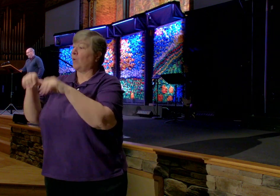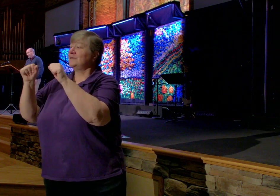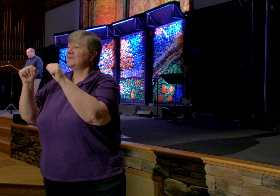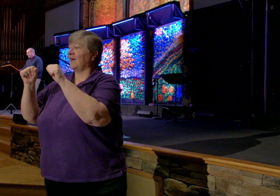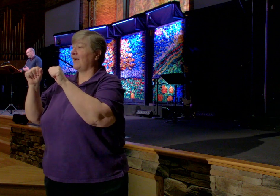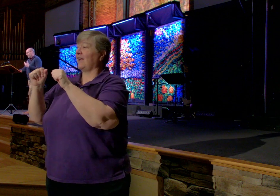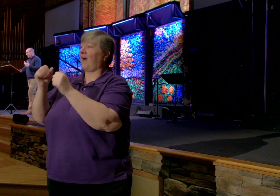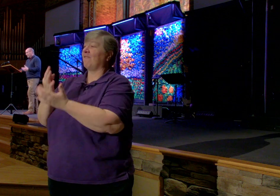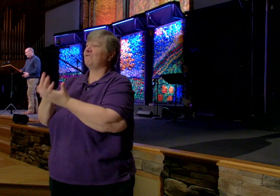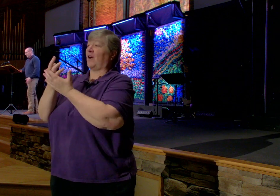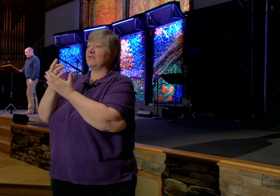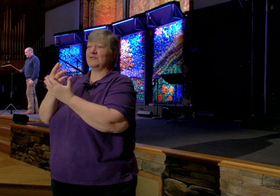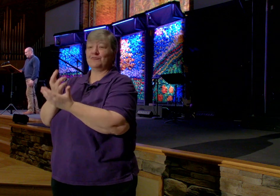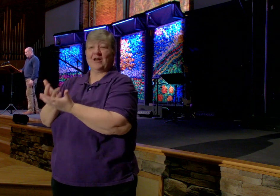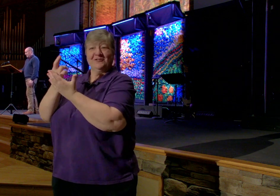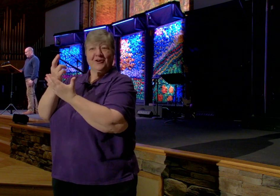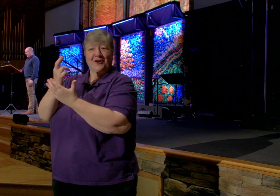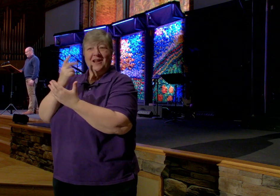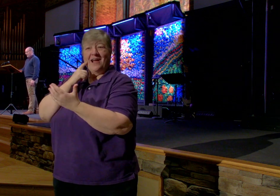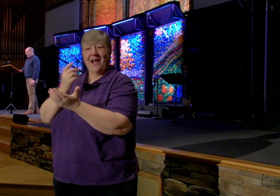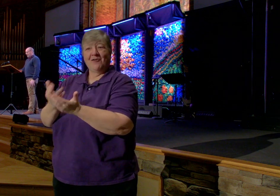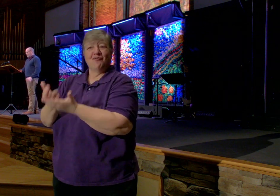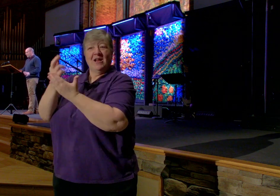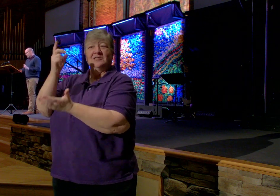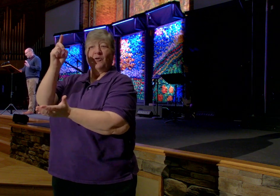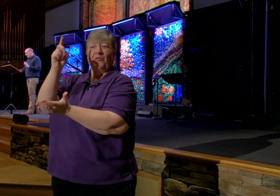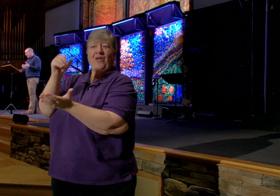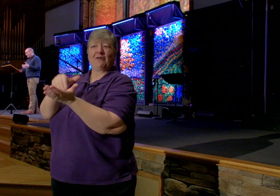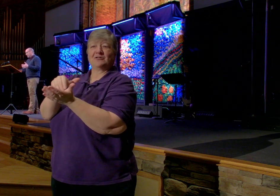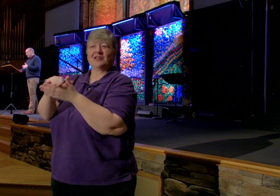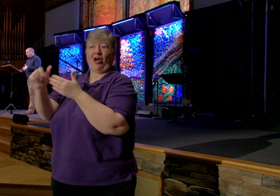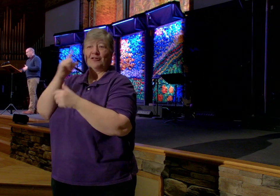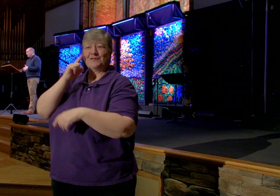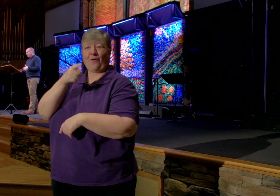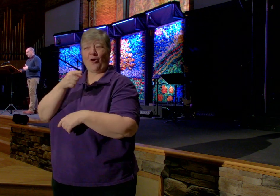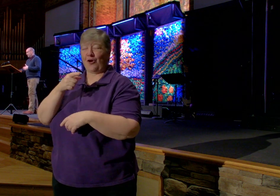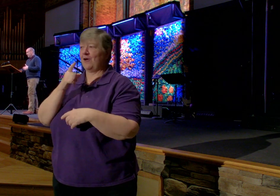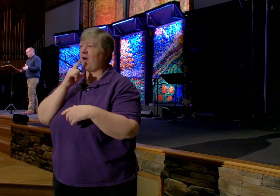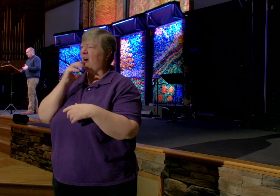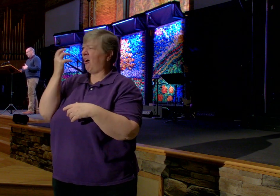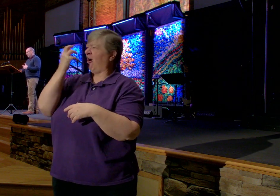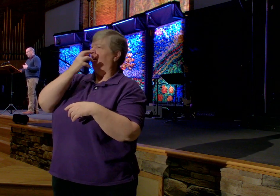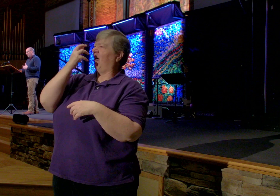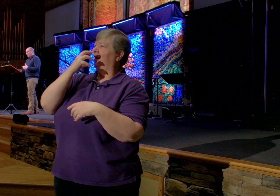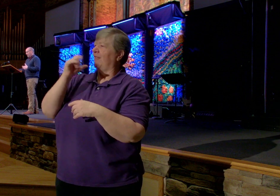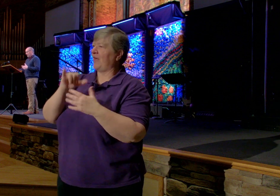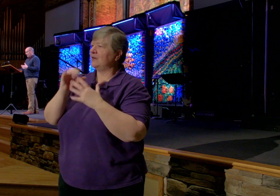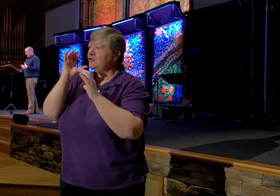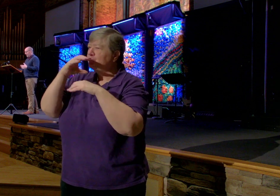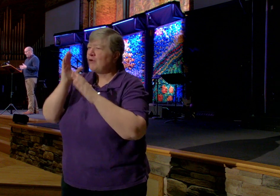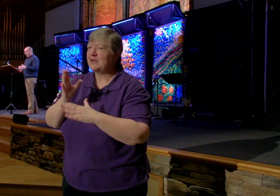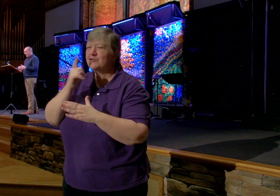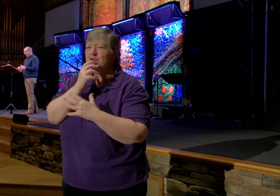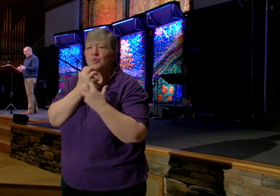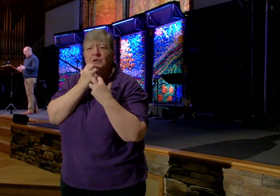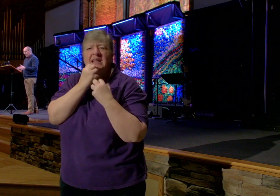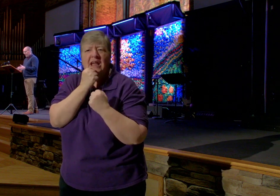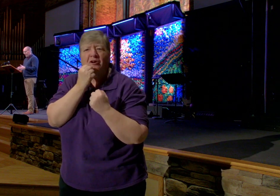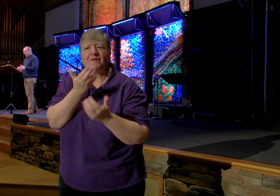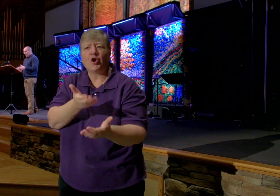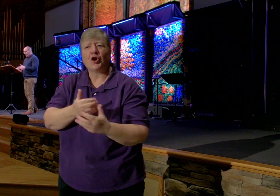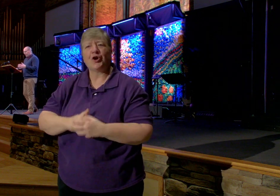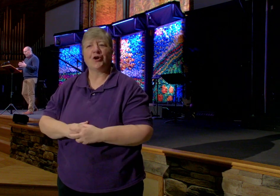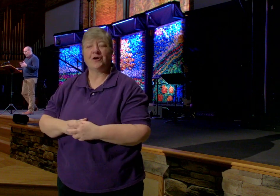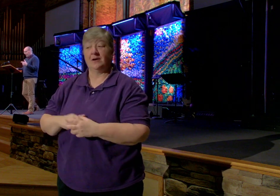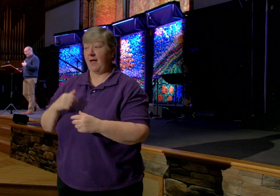Love Miss Dottie fundraiser and raised over $1,000 for her family. She was astonished that strangers would care for her in